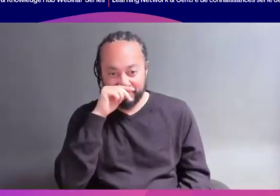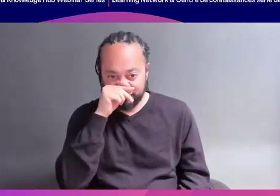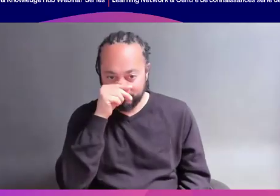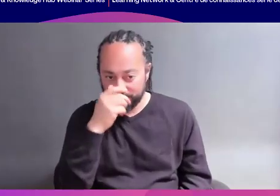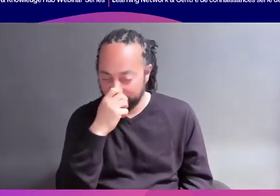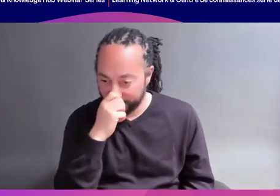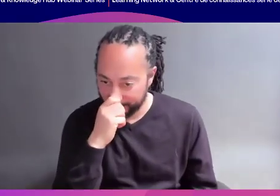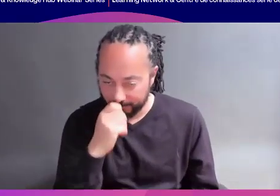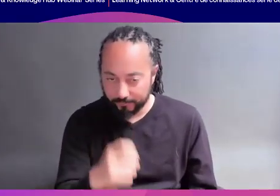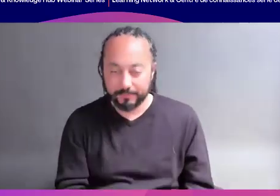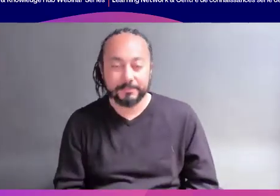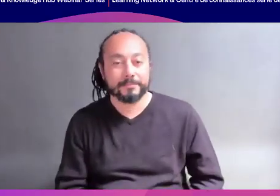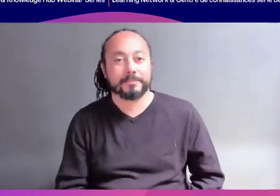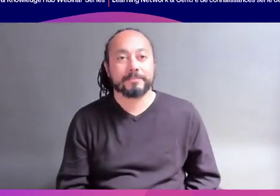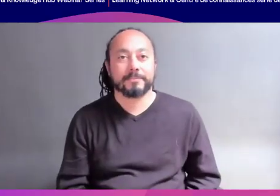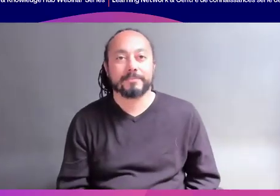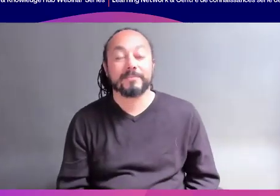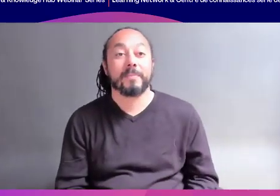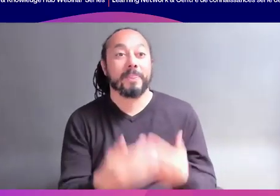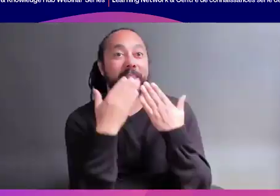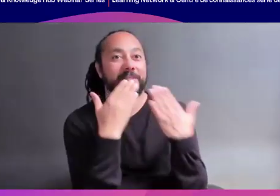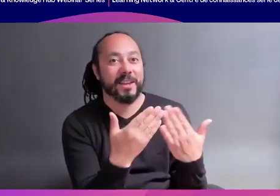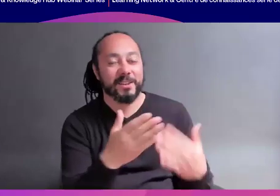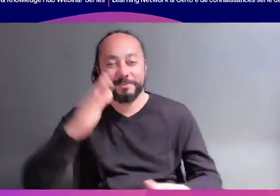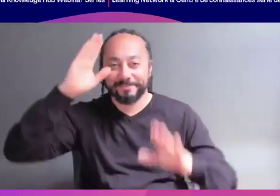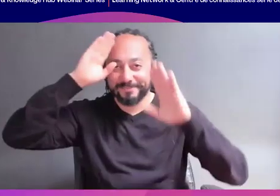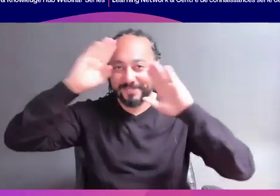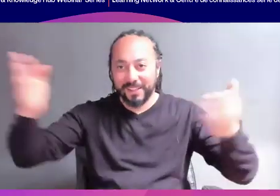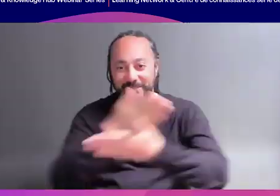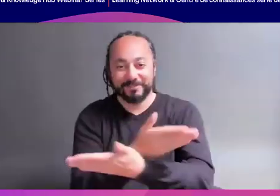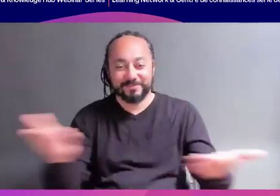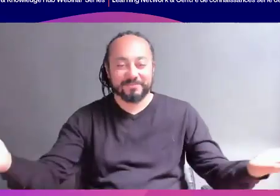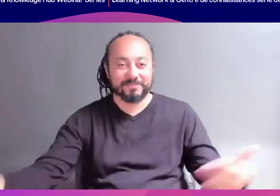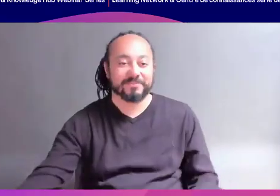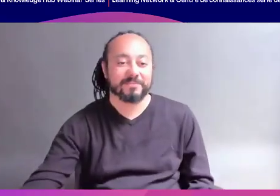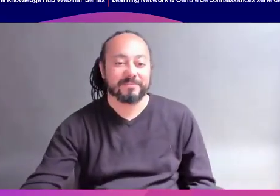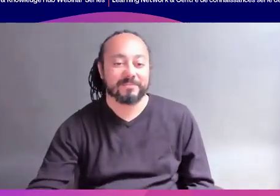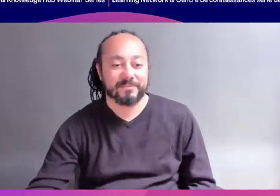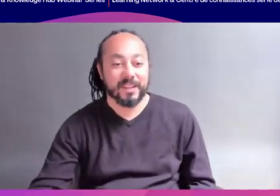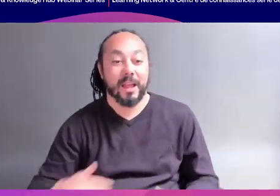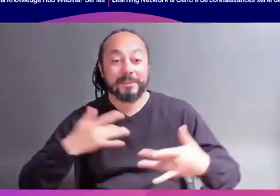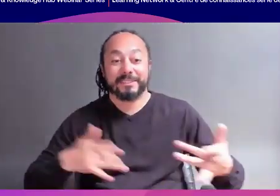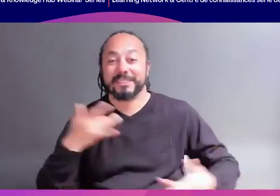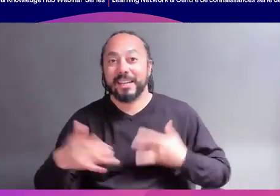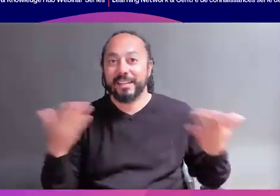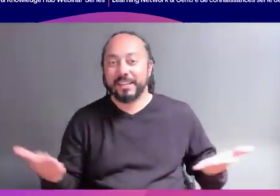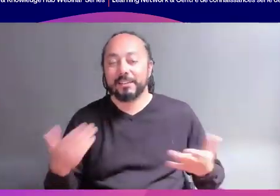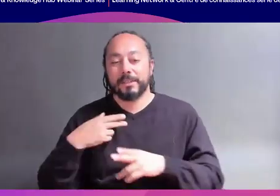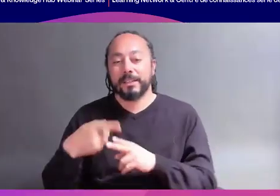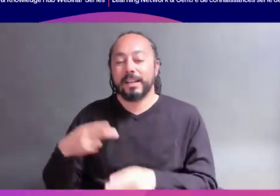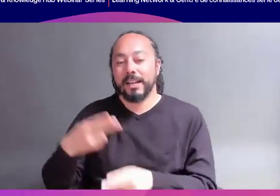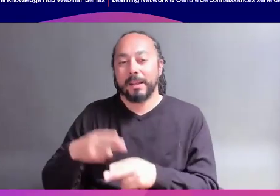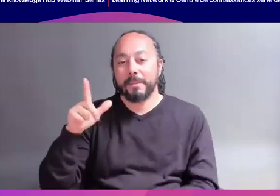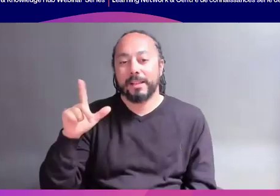Thank you so much, Katrina. And hello, everyone. I'm so excited to be here. My name's Leanne Lee, and I'm presenting